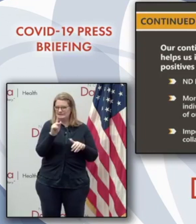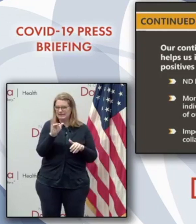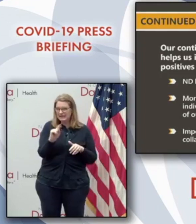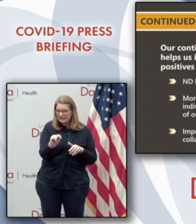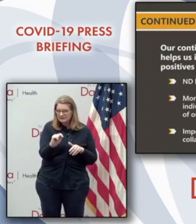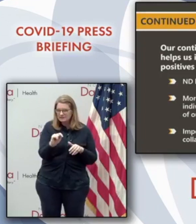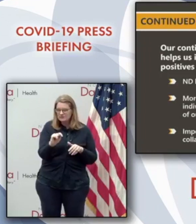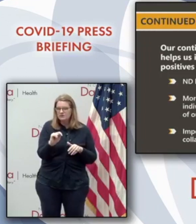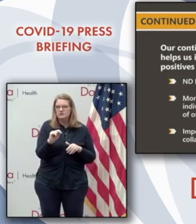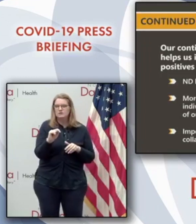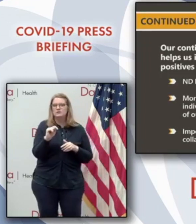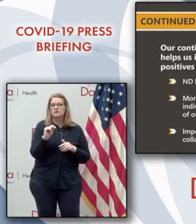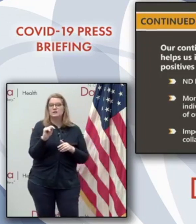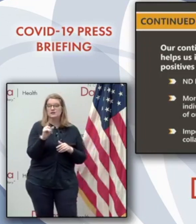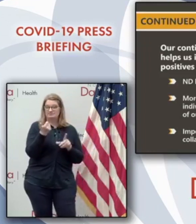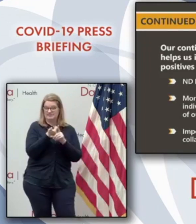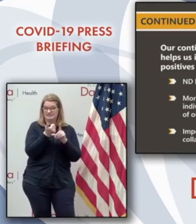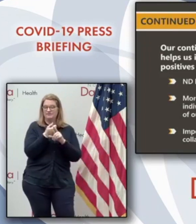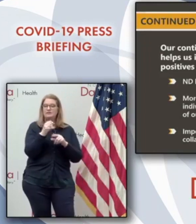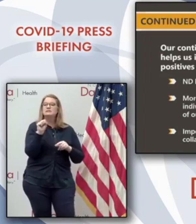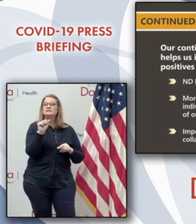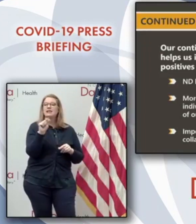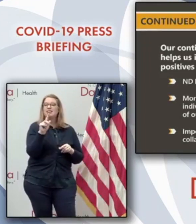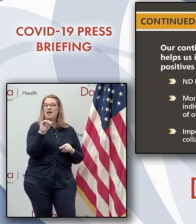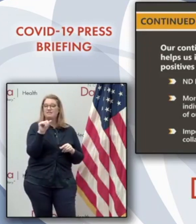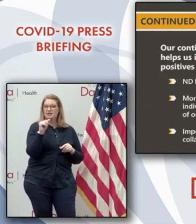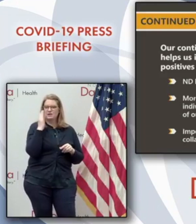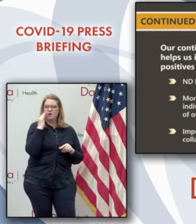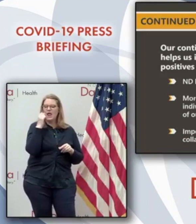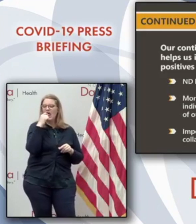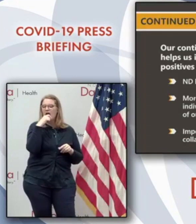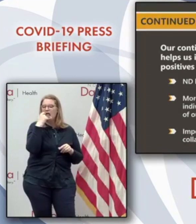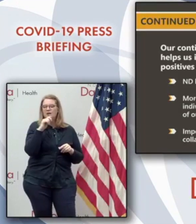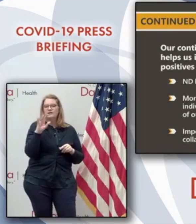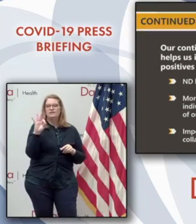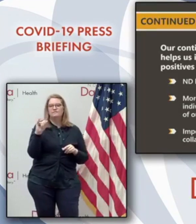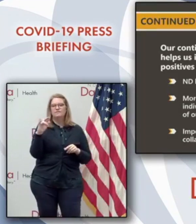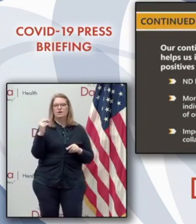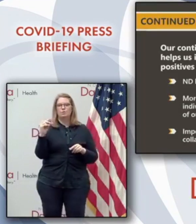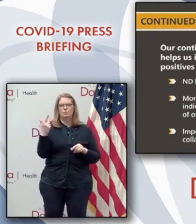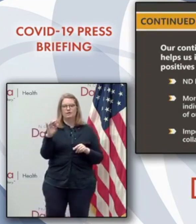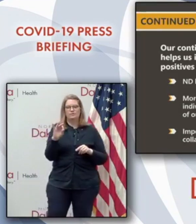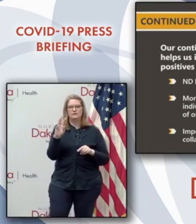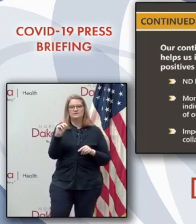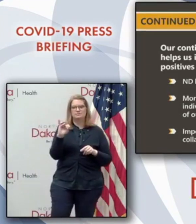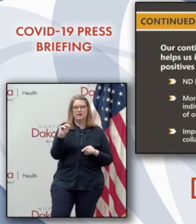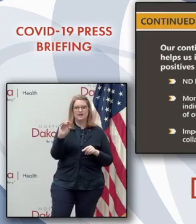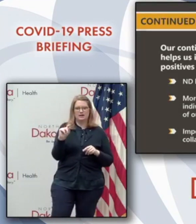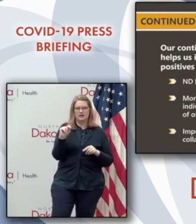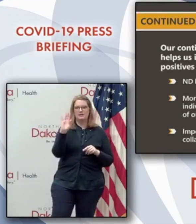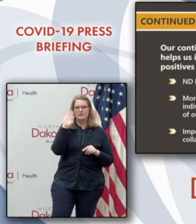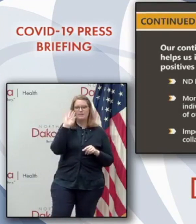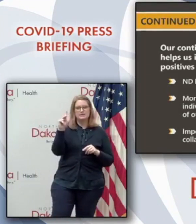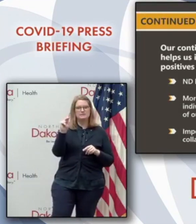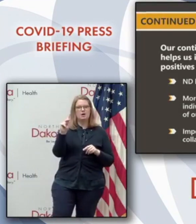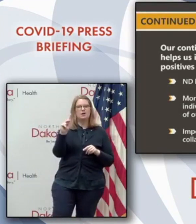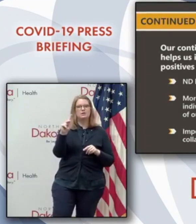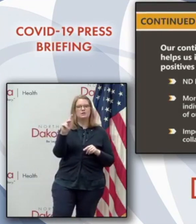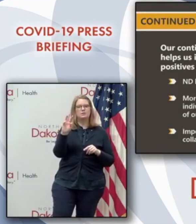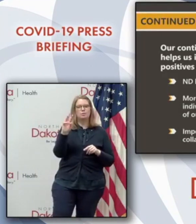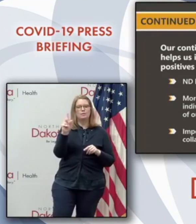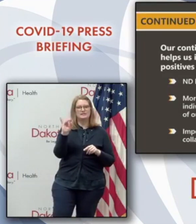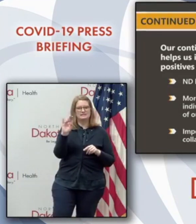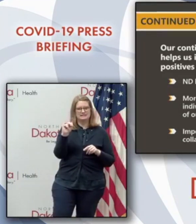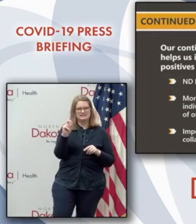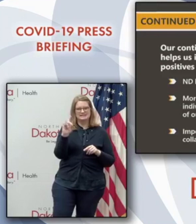only take saliva as a form of a test, and those are going to Fargo, Grand Forks, Minot, Bismarck, Dickinson, and Williston Public Health to be used